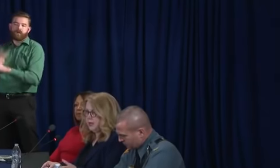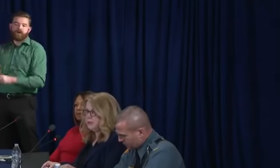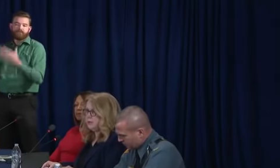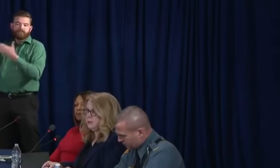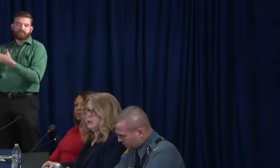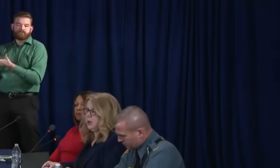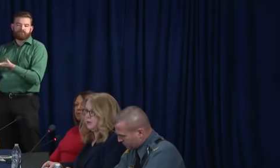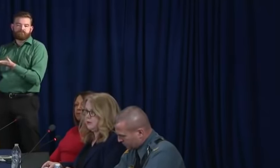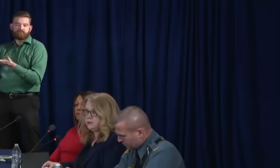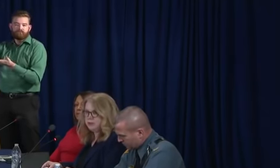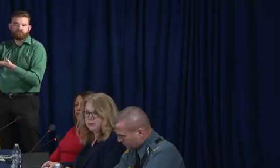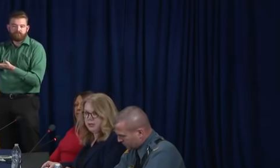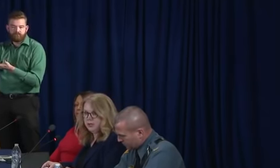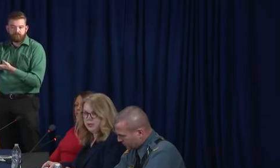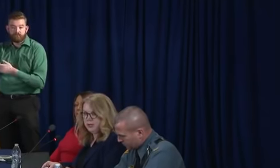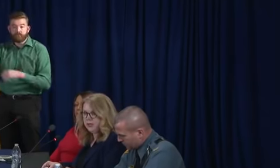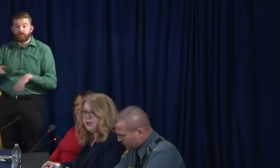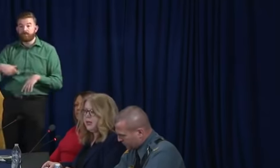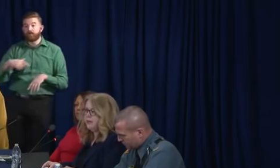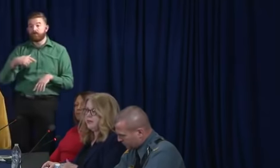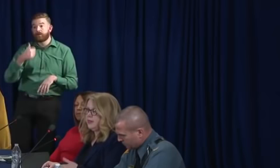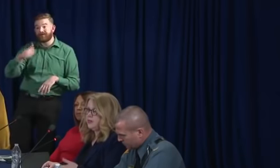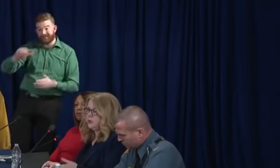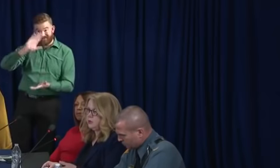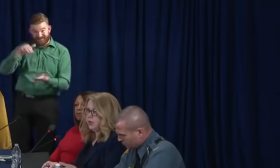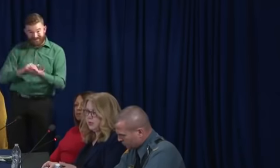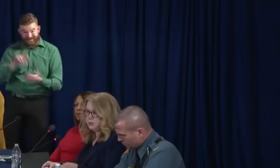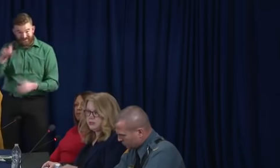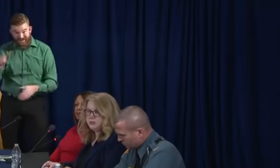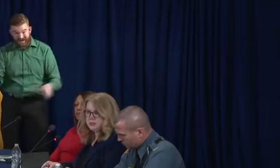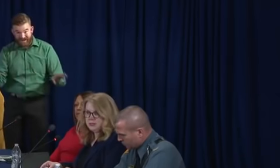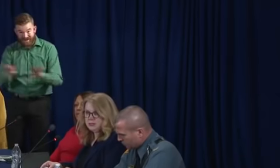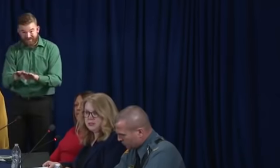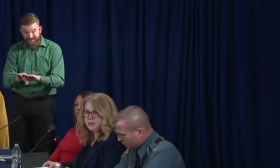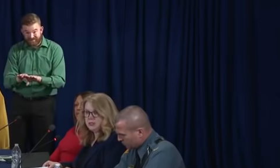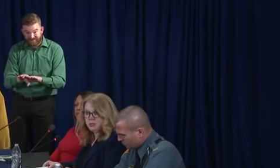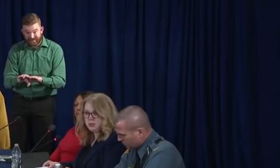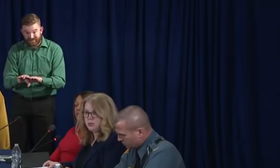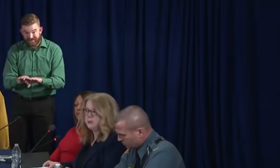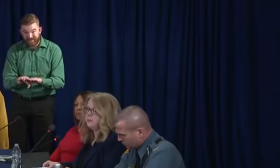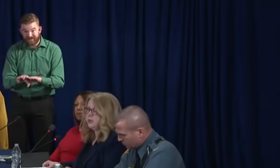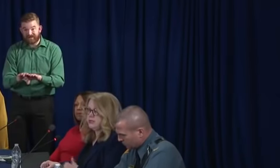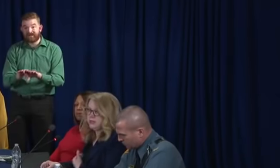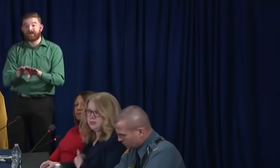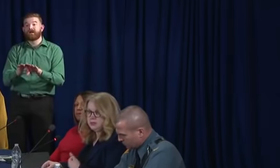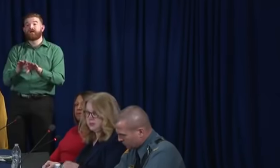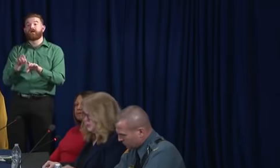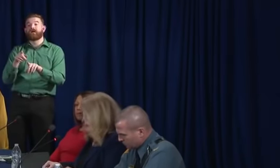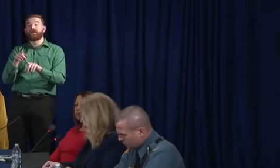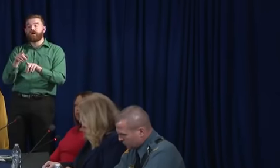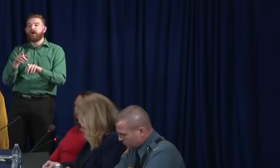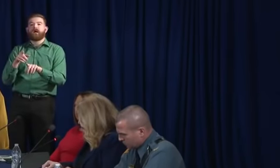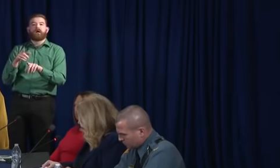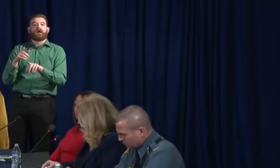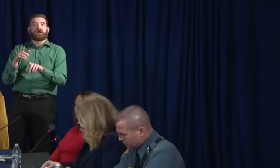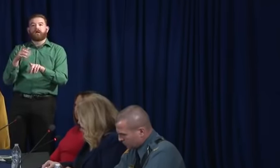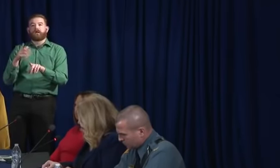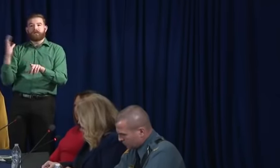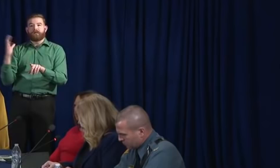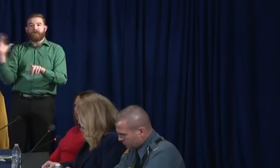some time we can hopefully bring them back online and that they don't lose their business in the short term because our subsidy isn't